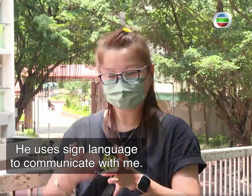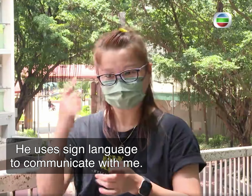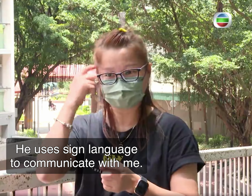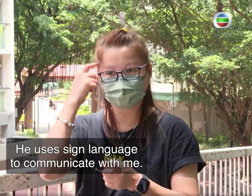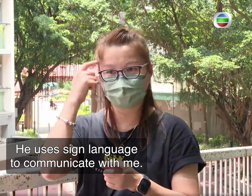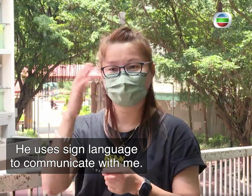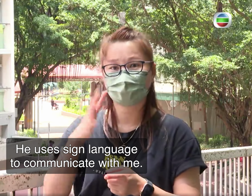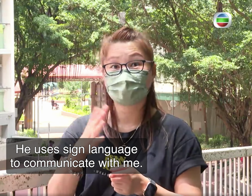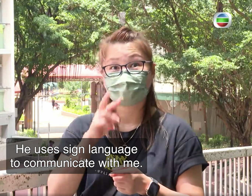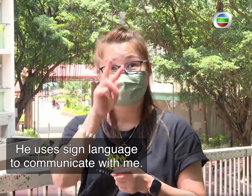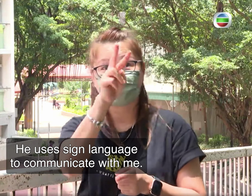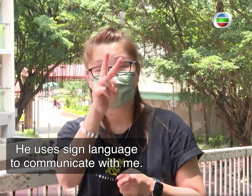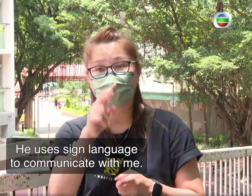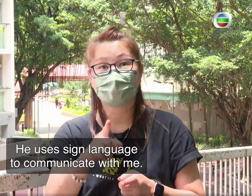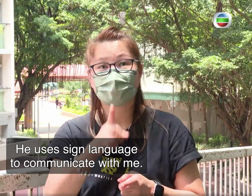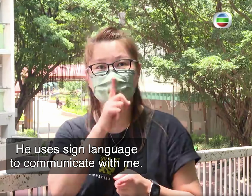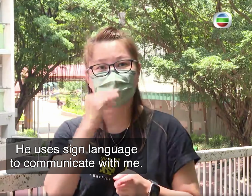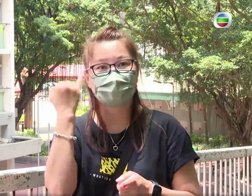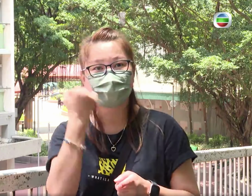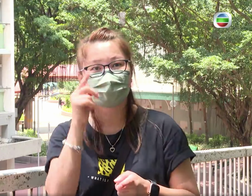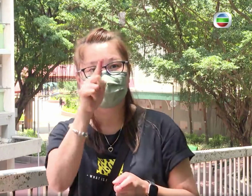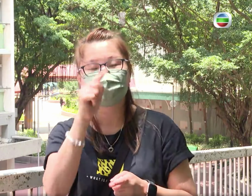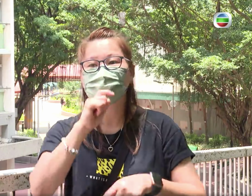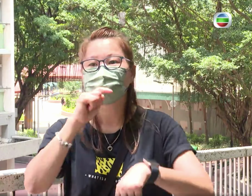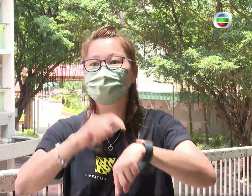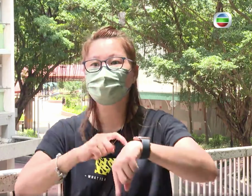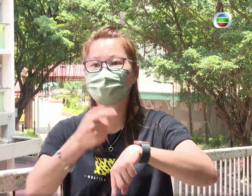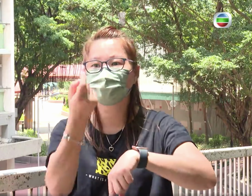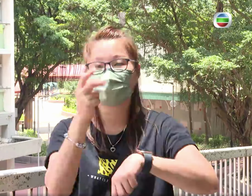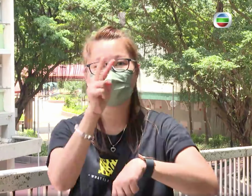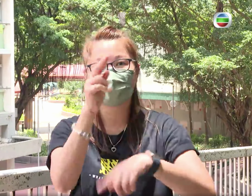He uses sign language to communicate with me.